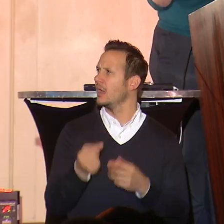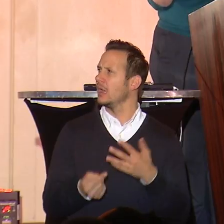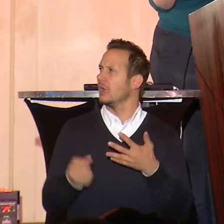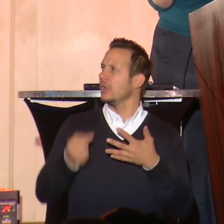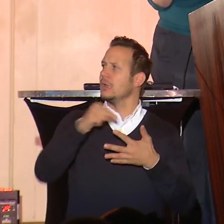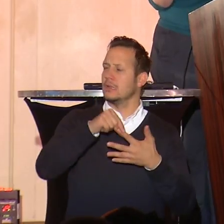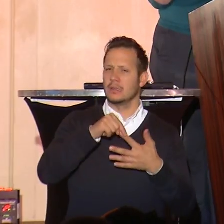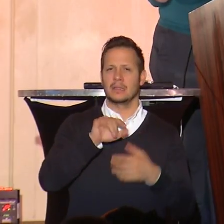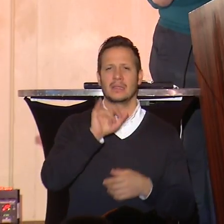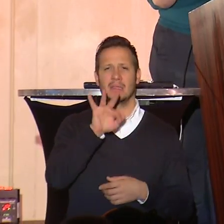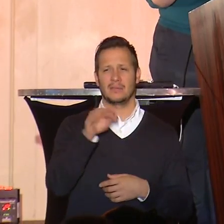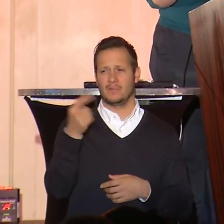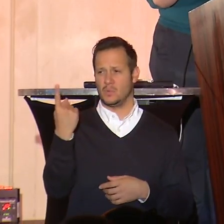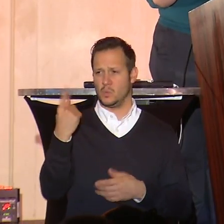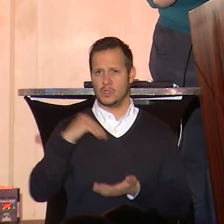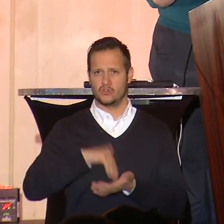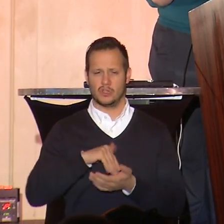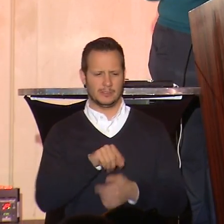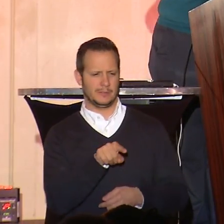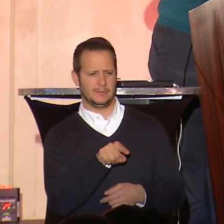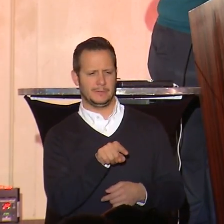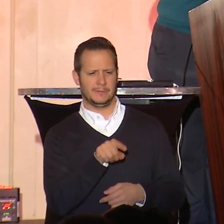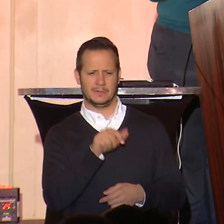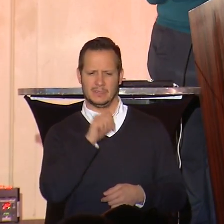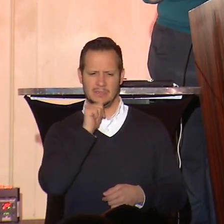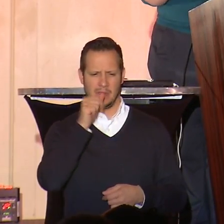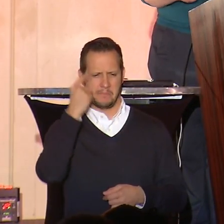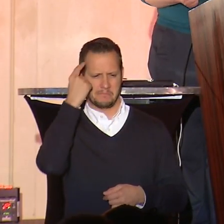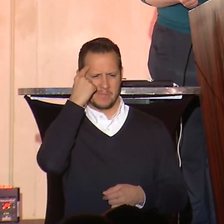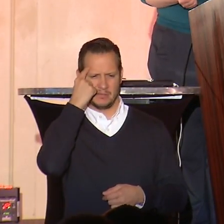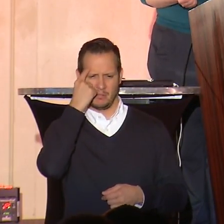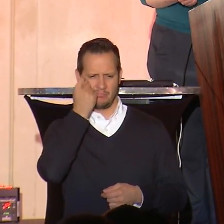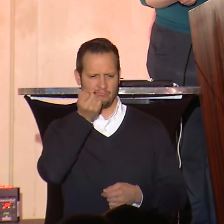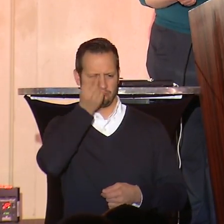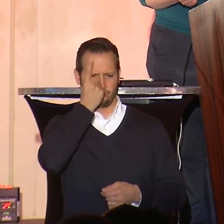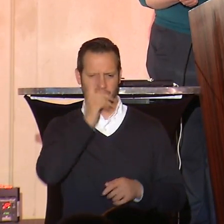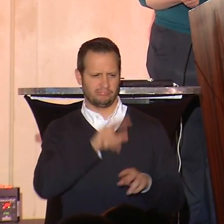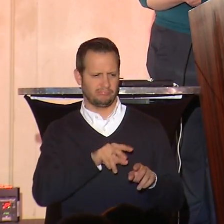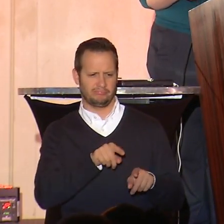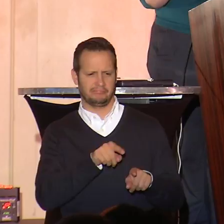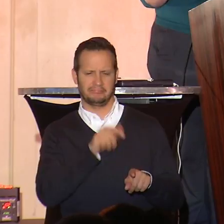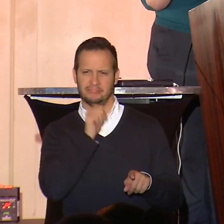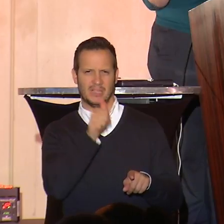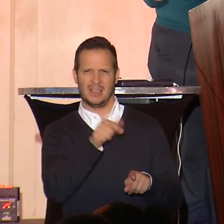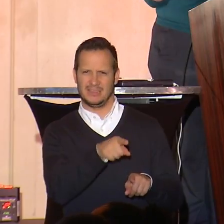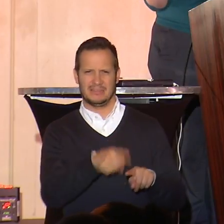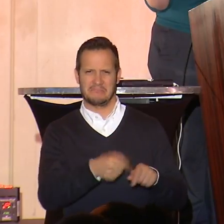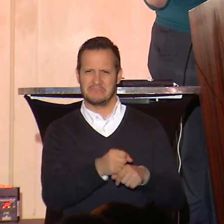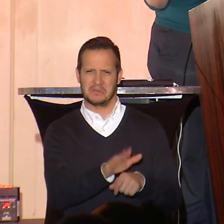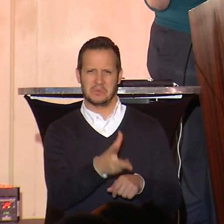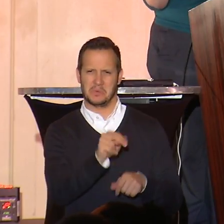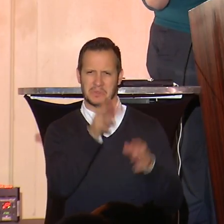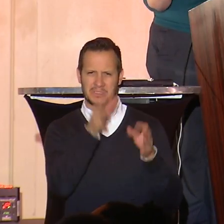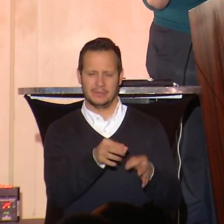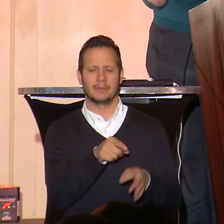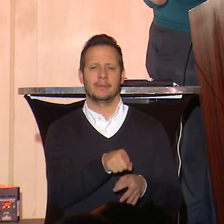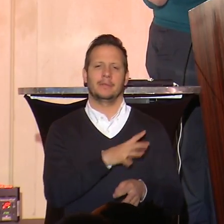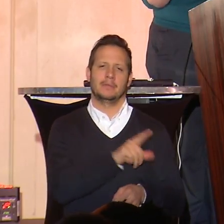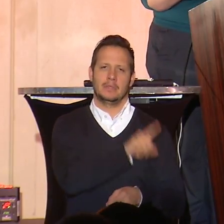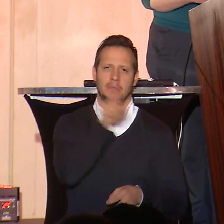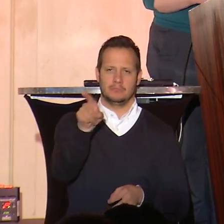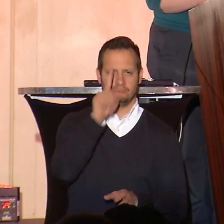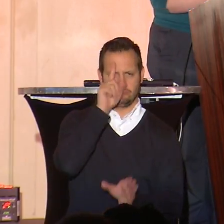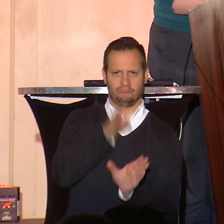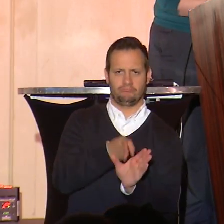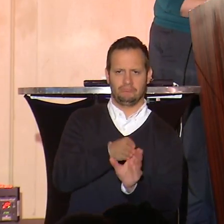those doctors determines that you're not mentally competent, you have to go through a psychiatric review and be determined to, by a psychiatrist